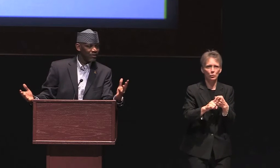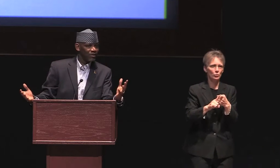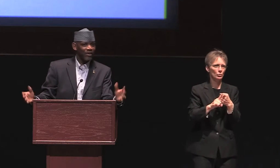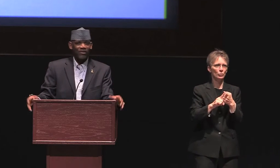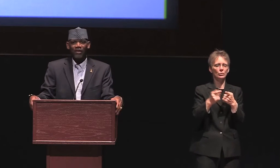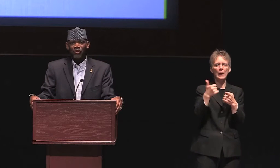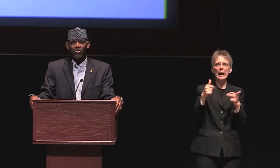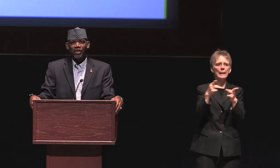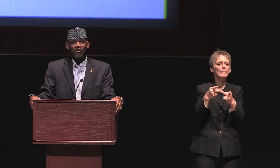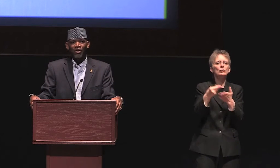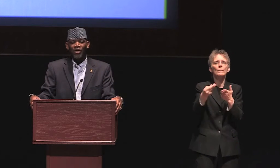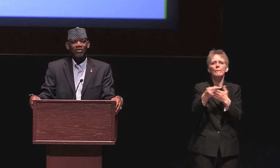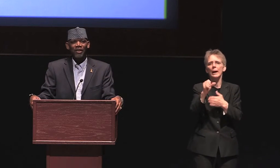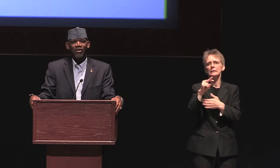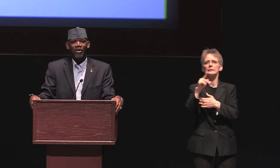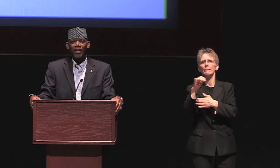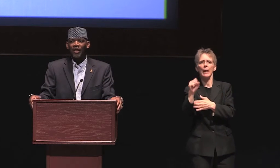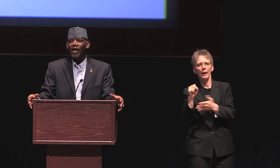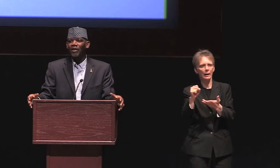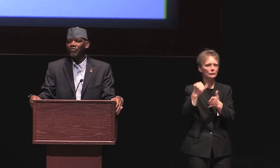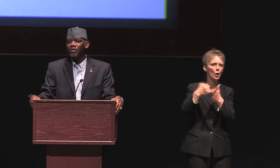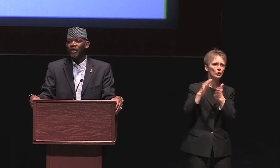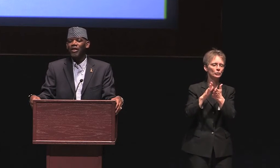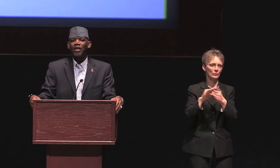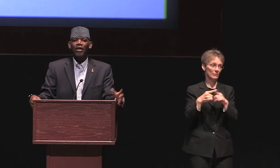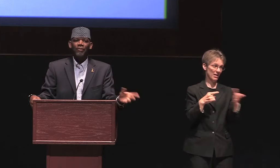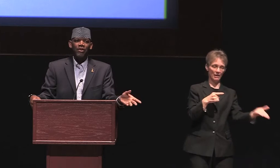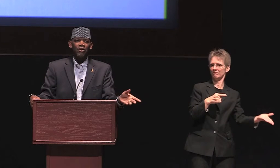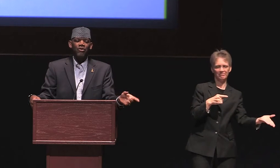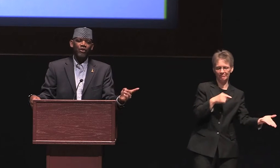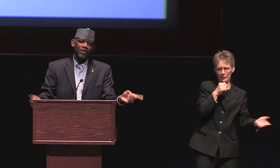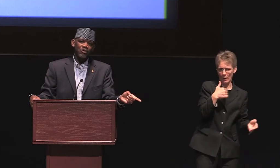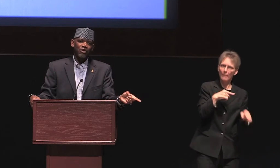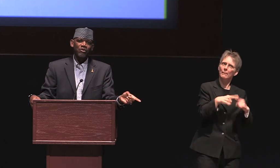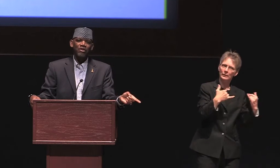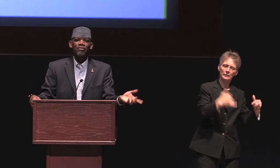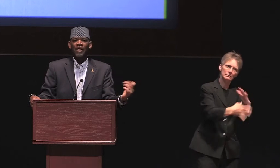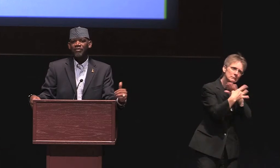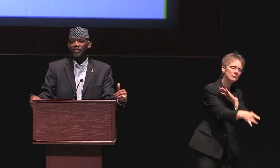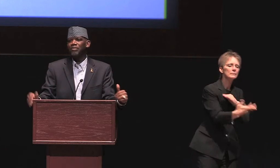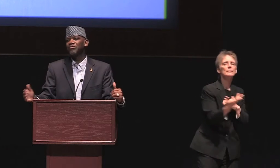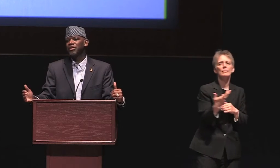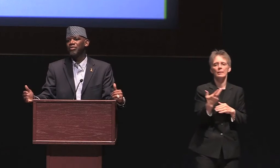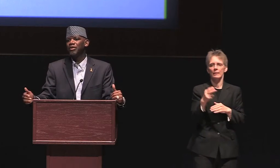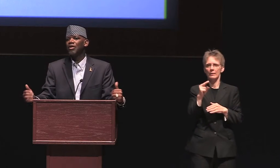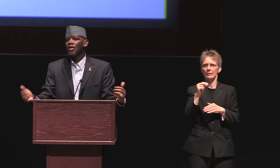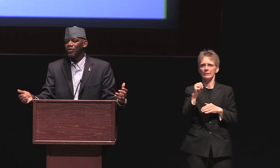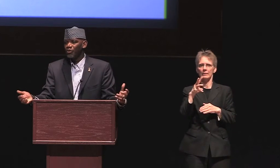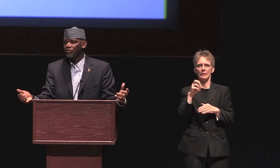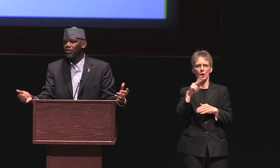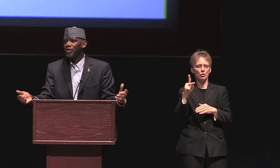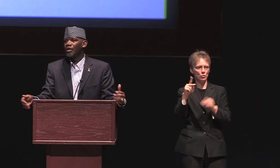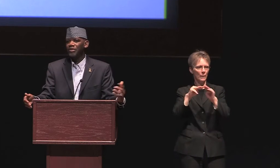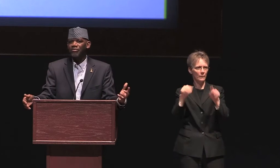but not the same situation, but artists making art at a high level there. In Newark, at the Newark Museum, they have an exhibit of